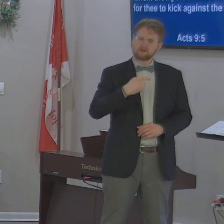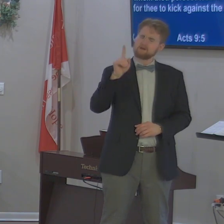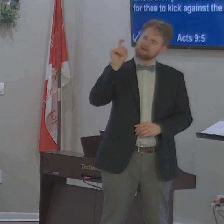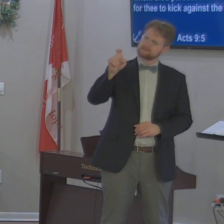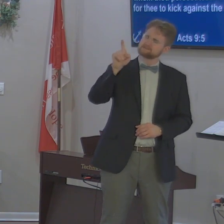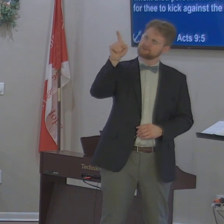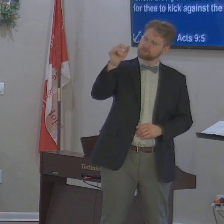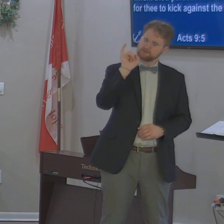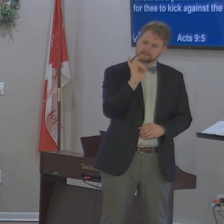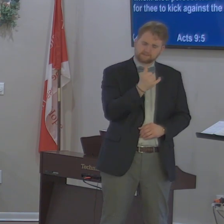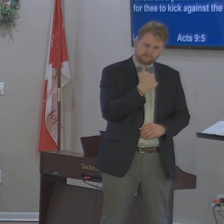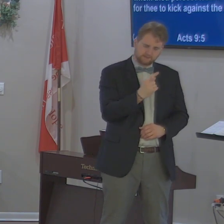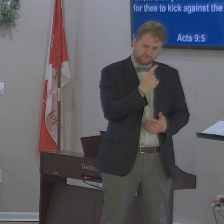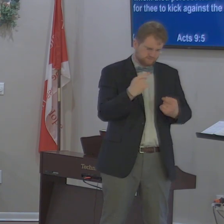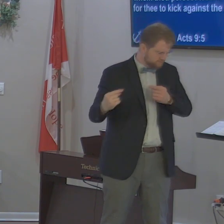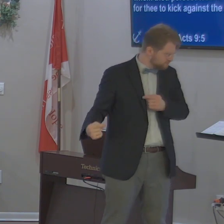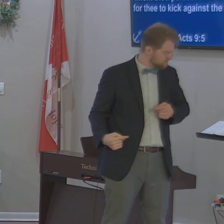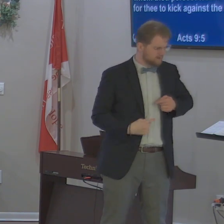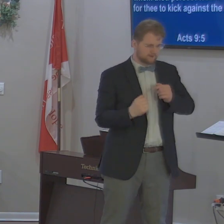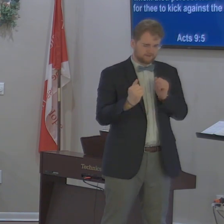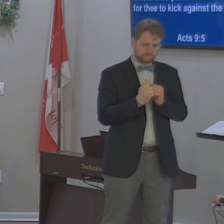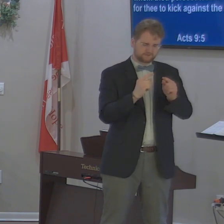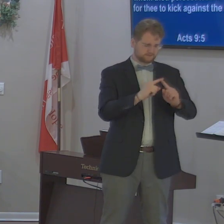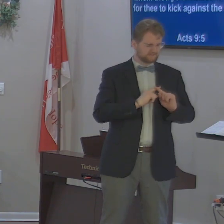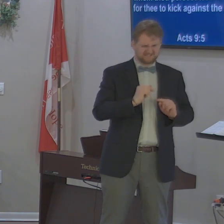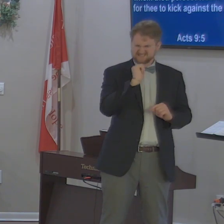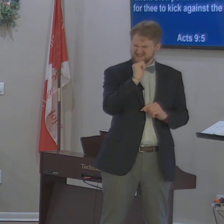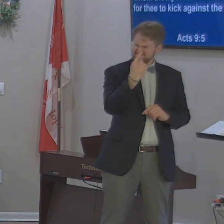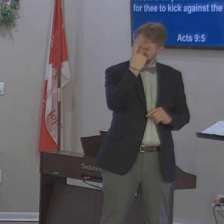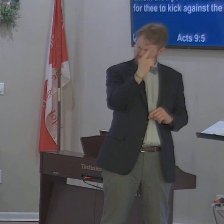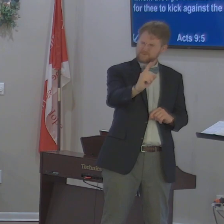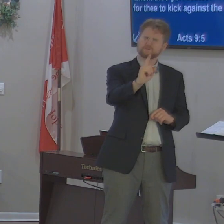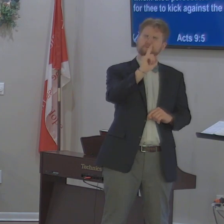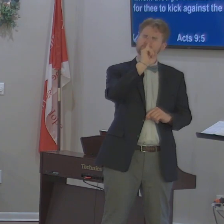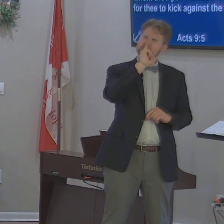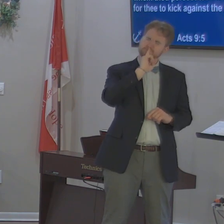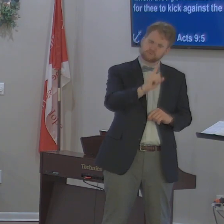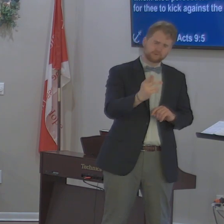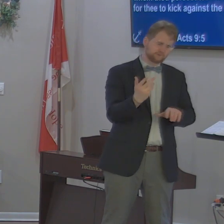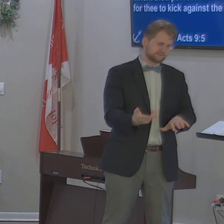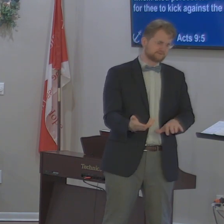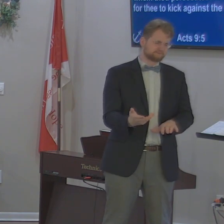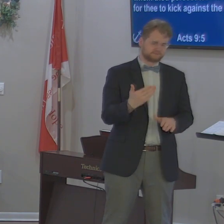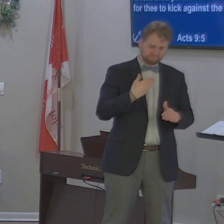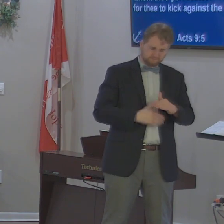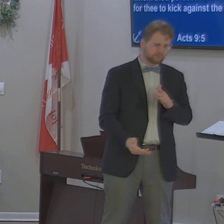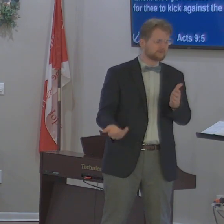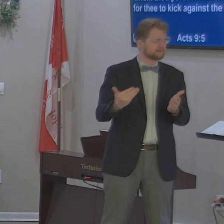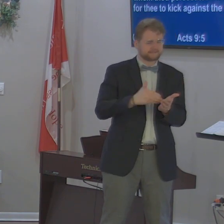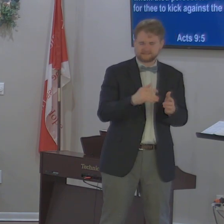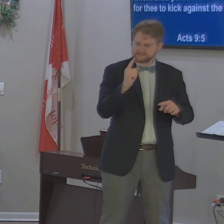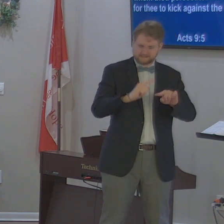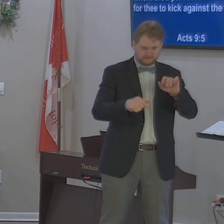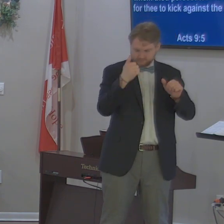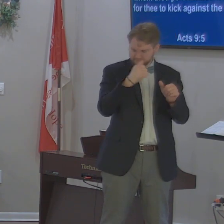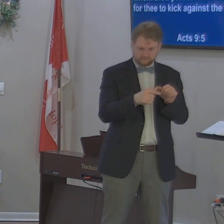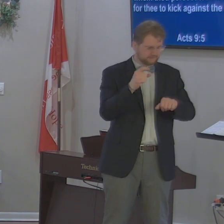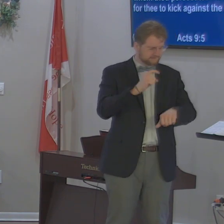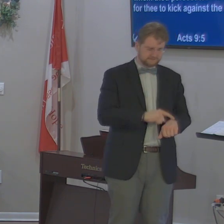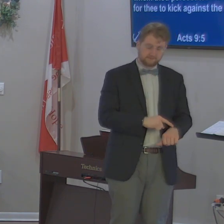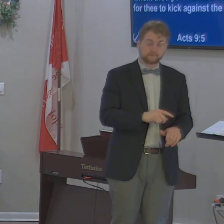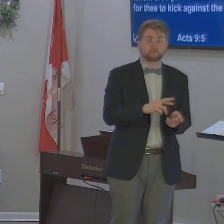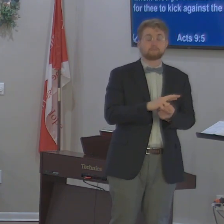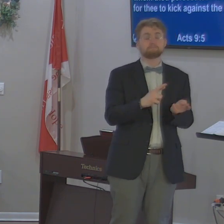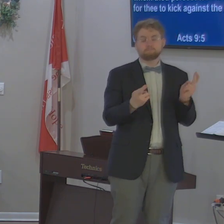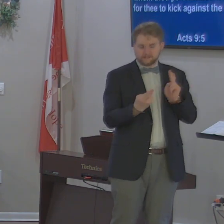with salvation, they're not for sure, they're not 100% for sure that they've been born again. They can't remember a time that they repented of